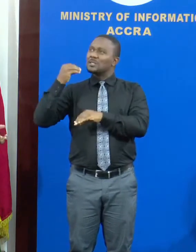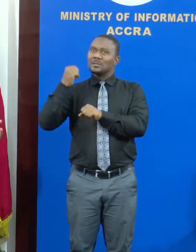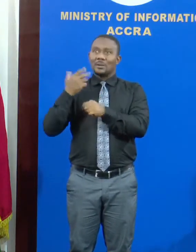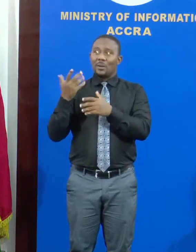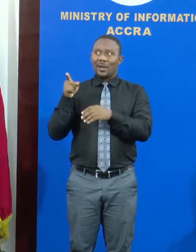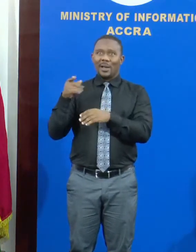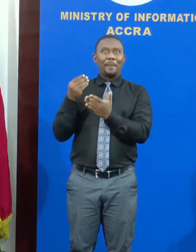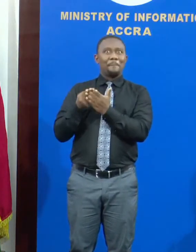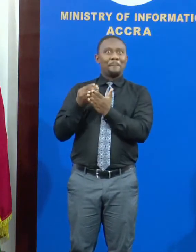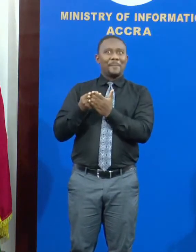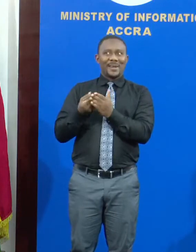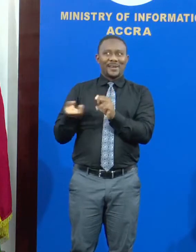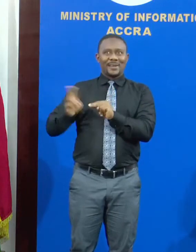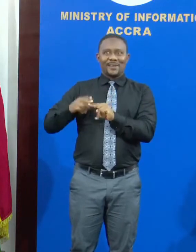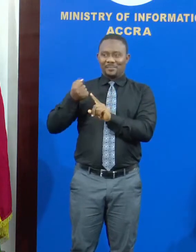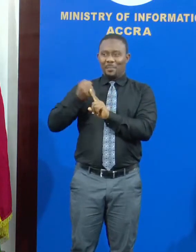salary.